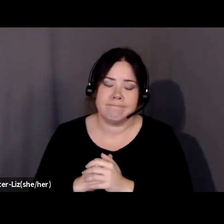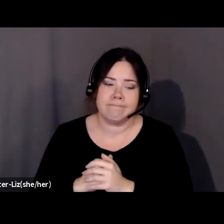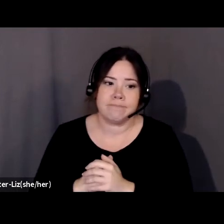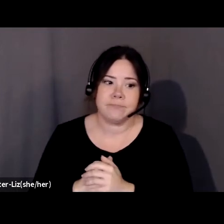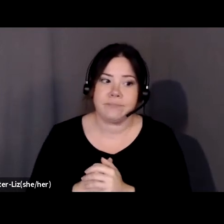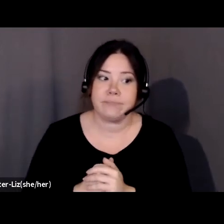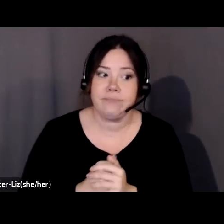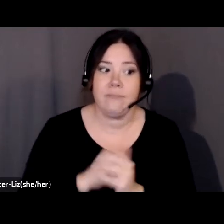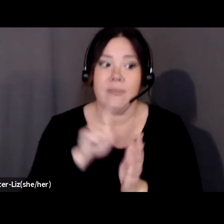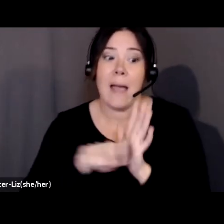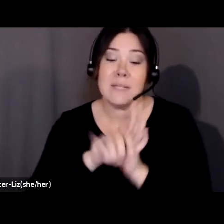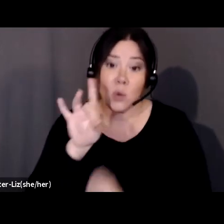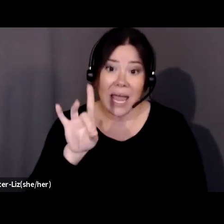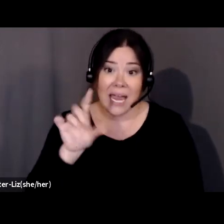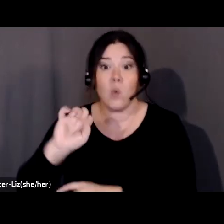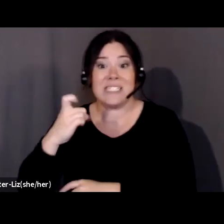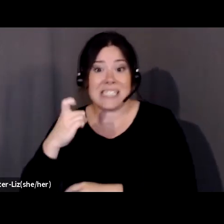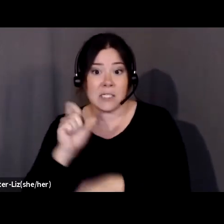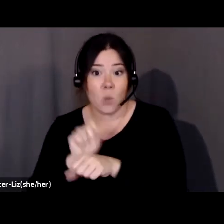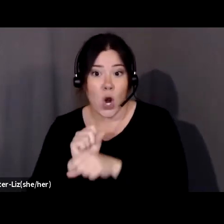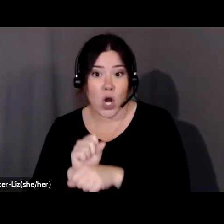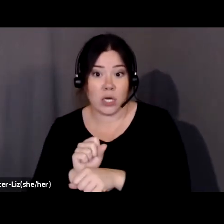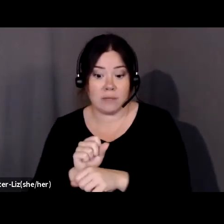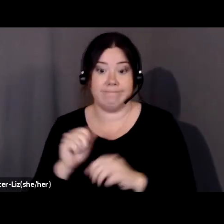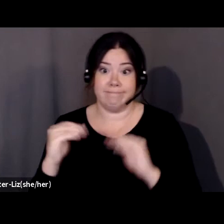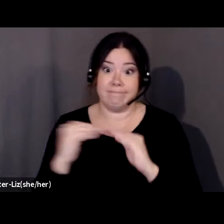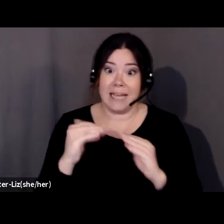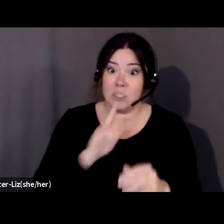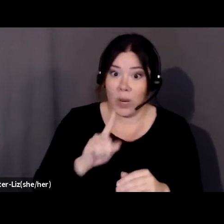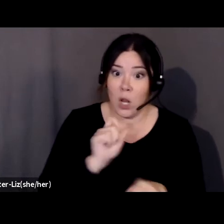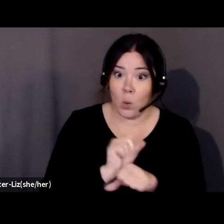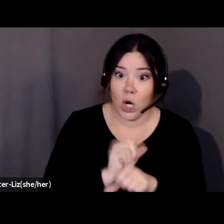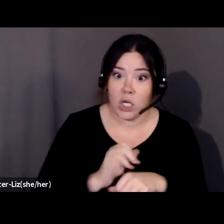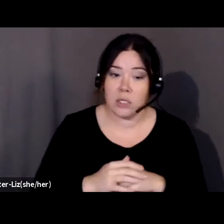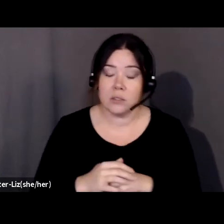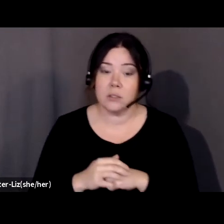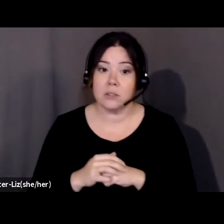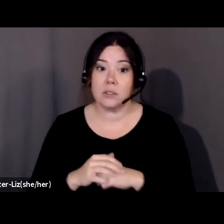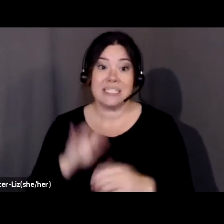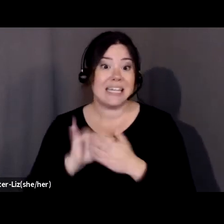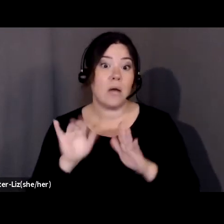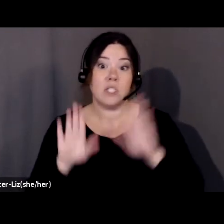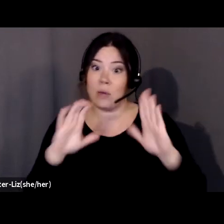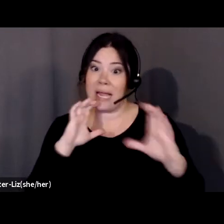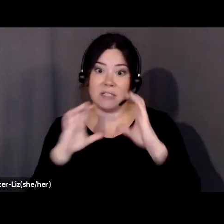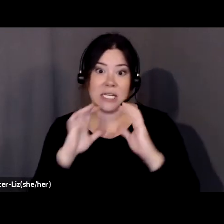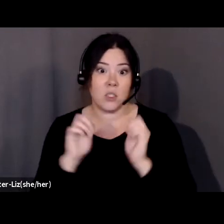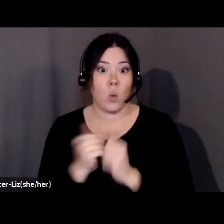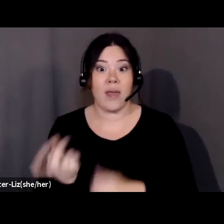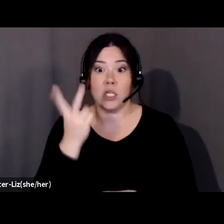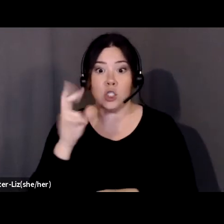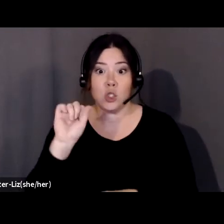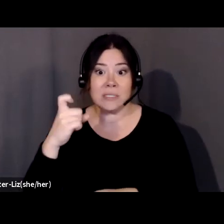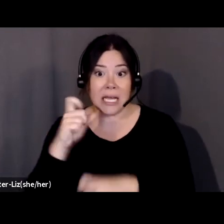Episode 8 was Sex Work is Real Work. That was a great one. I had conversations with 2 sex